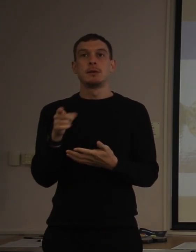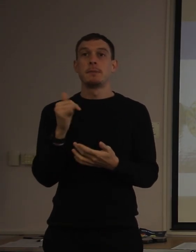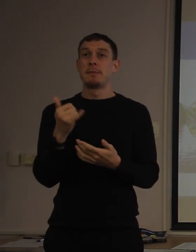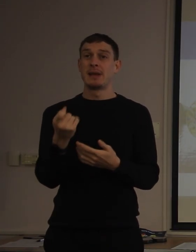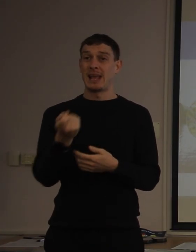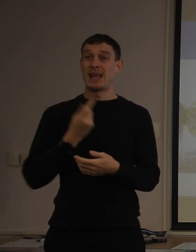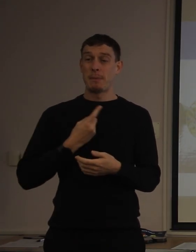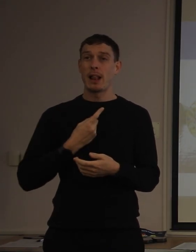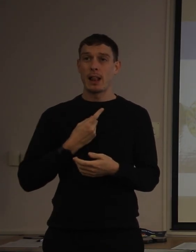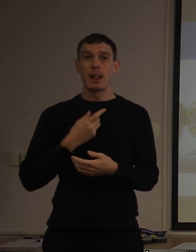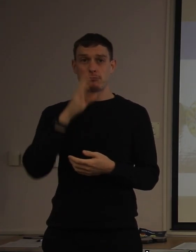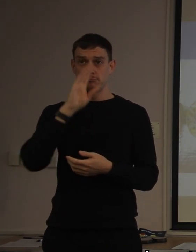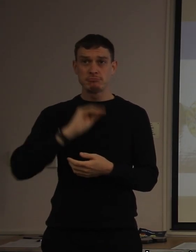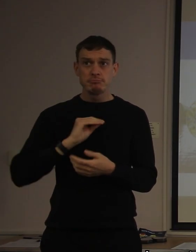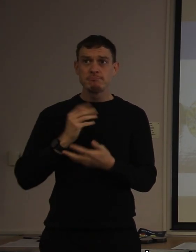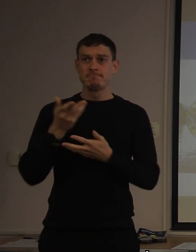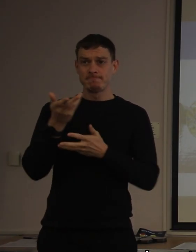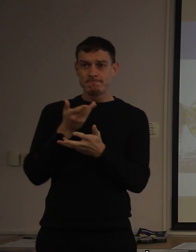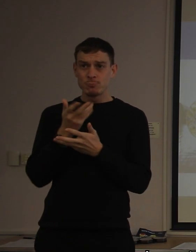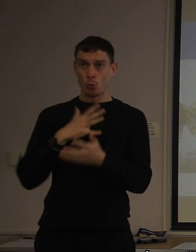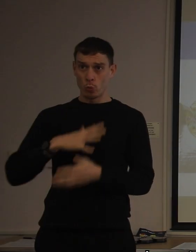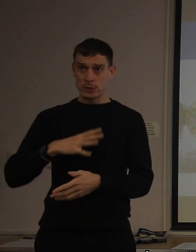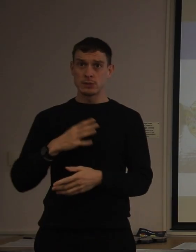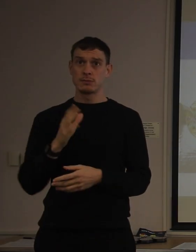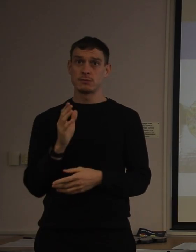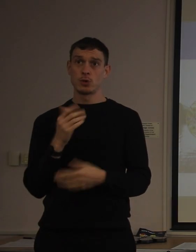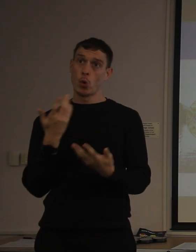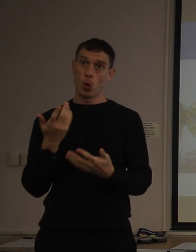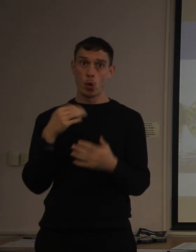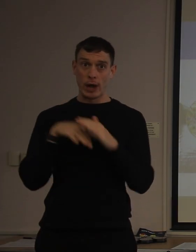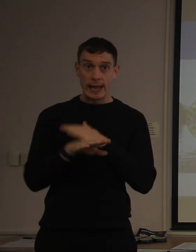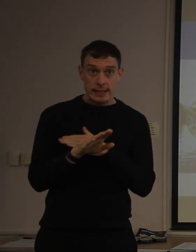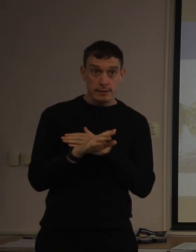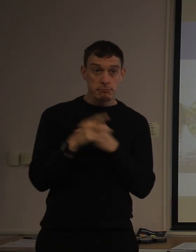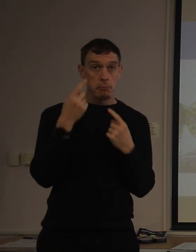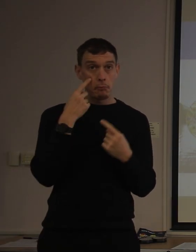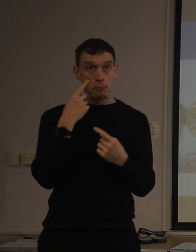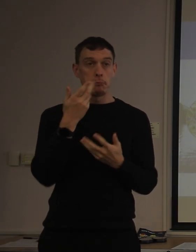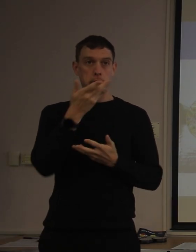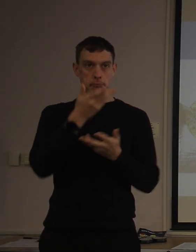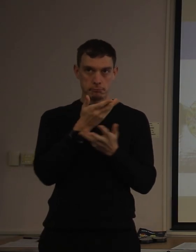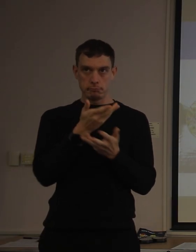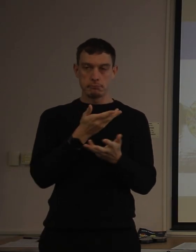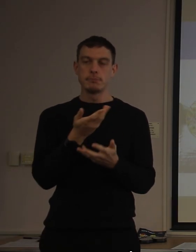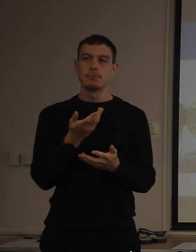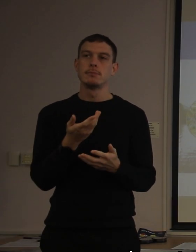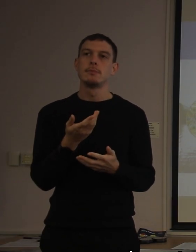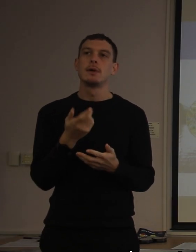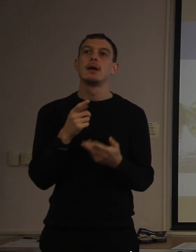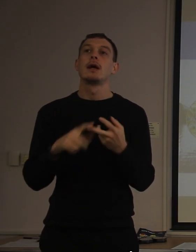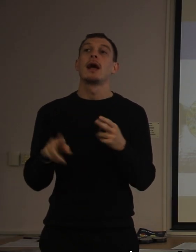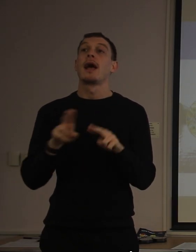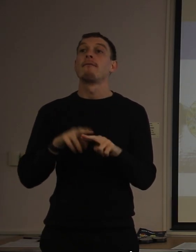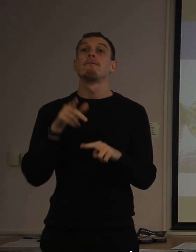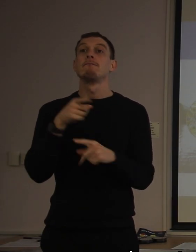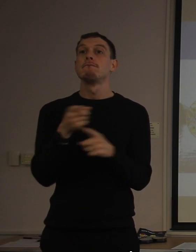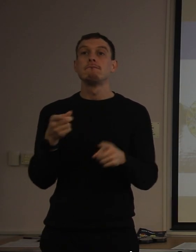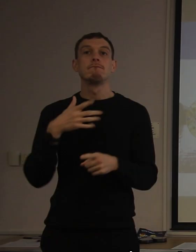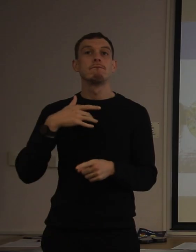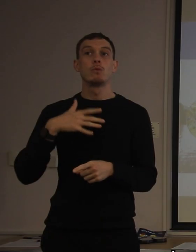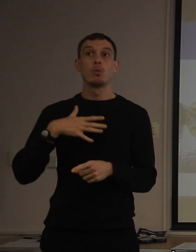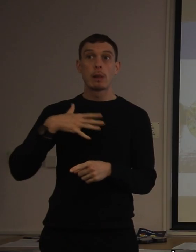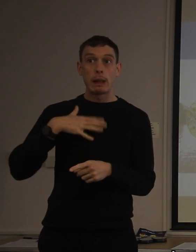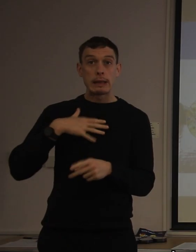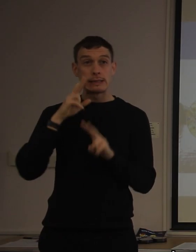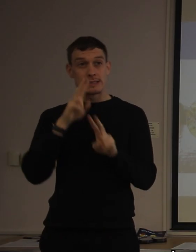emailing in or giving us a wee call or chatting to us if you're in the building, just to find out what is on, and if there's something that you would